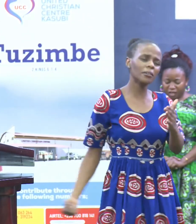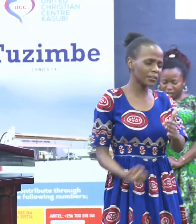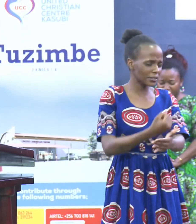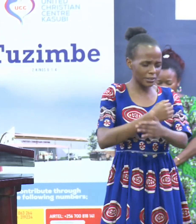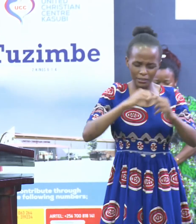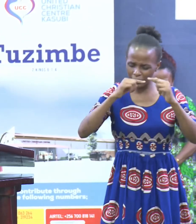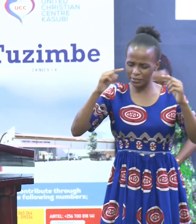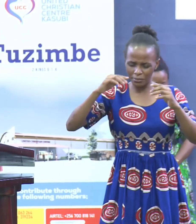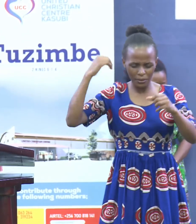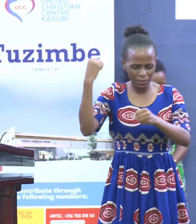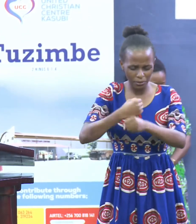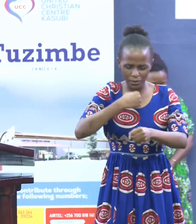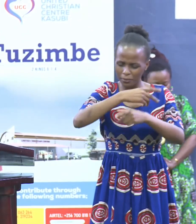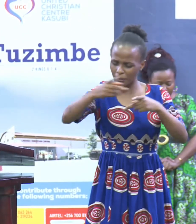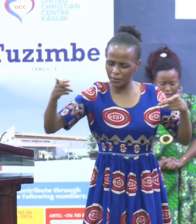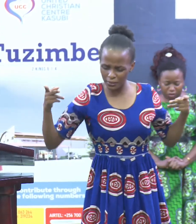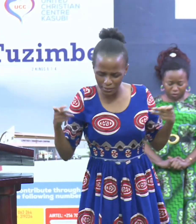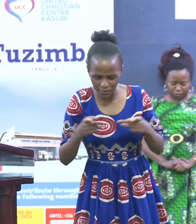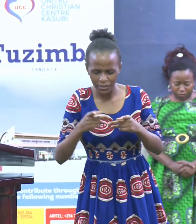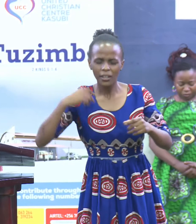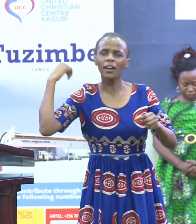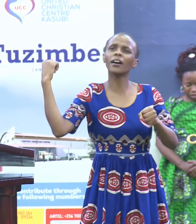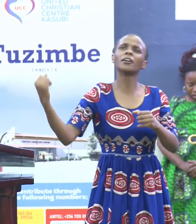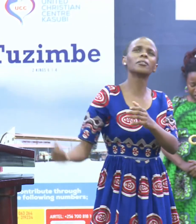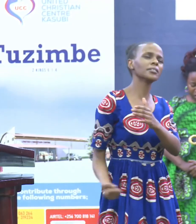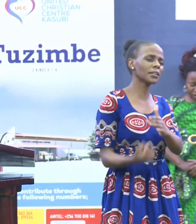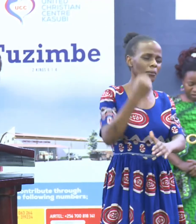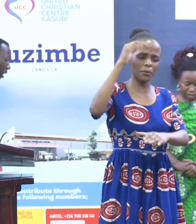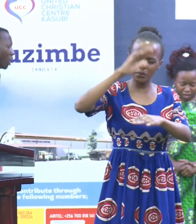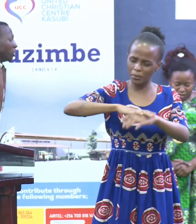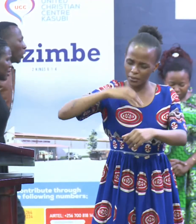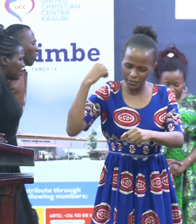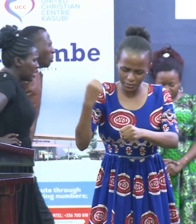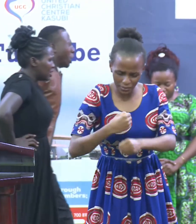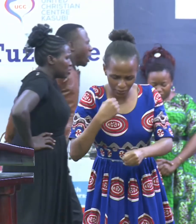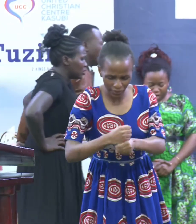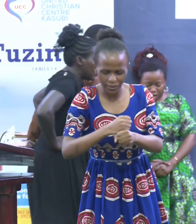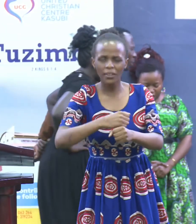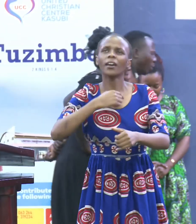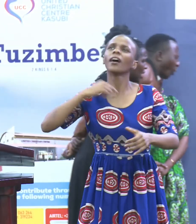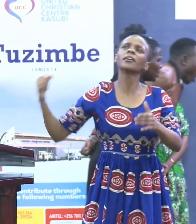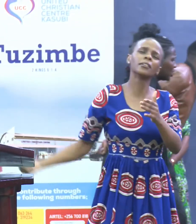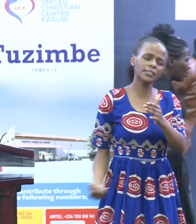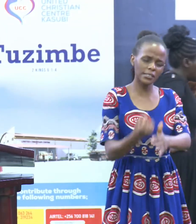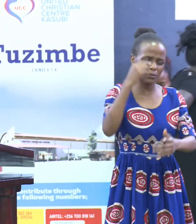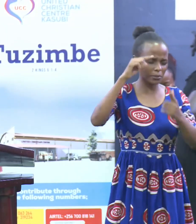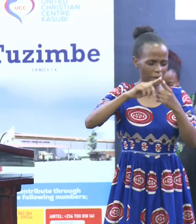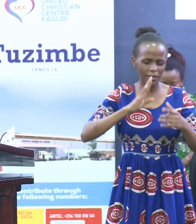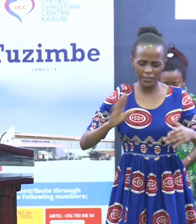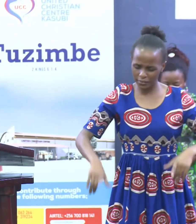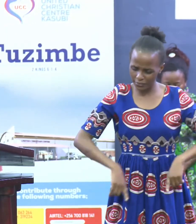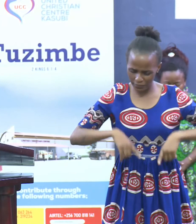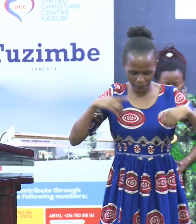omulimo. I arise up for the work. Ngolokokera okukola. I arise up to do. Ngolokokera okuba omulamu. I arise up to